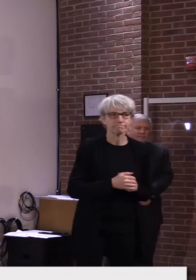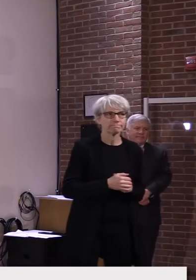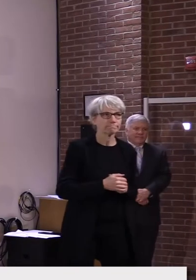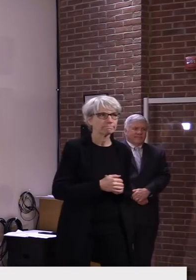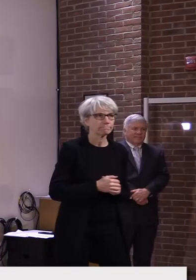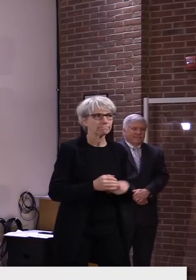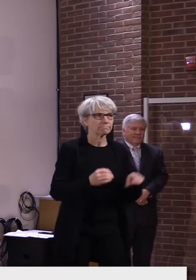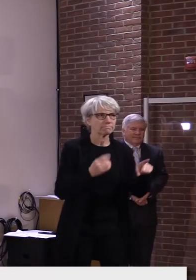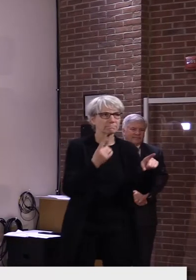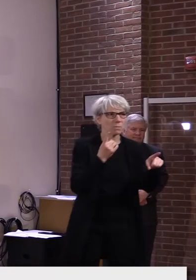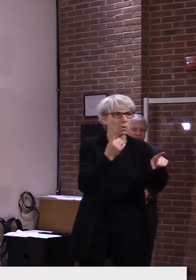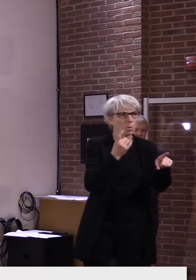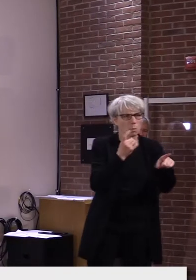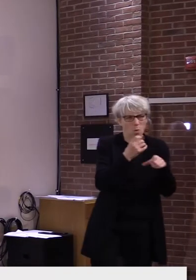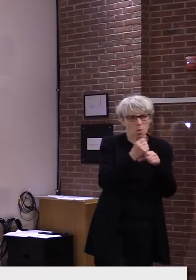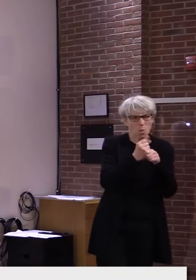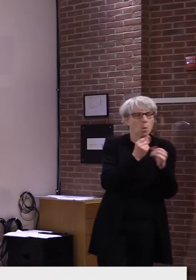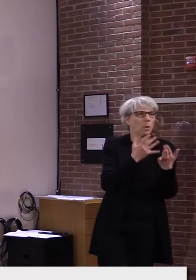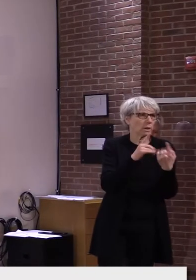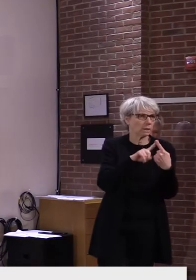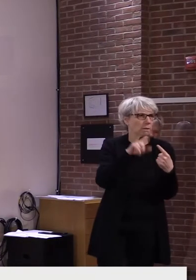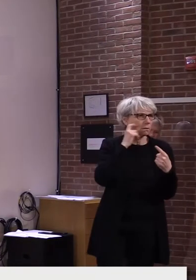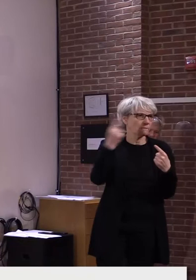I have one more, but I'll save it for the governor.